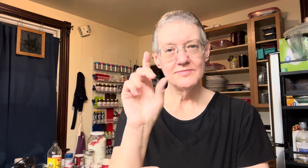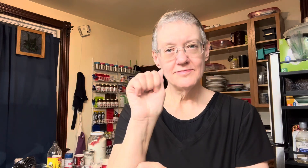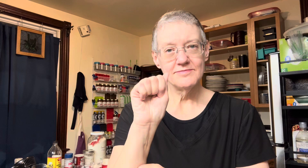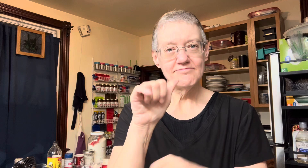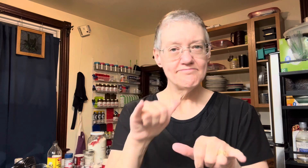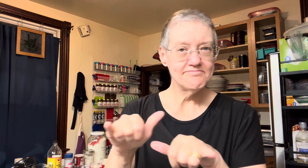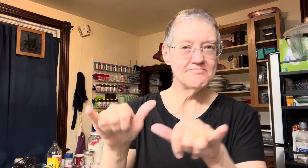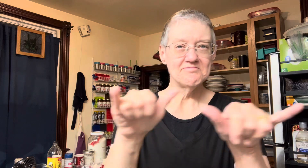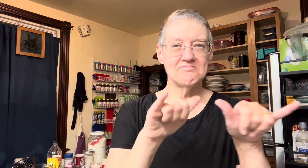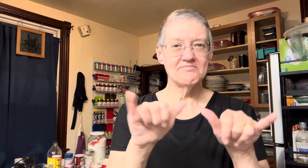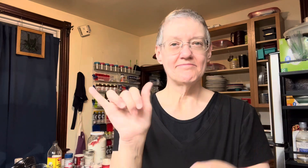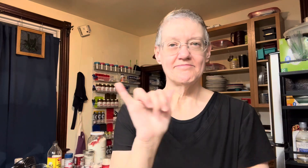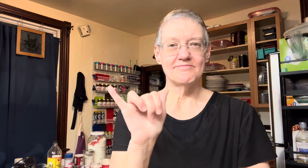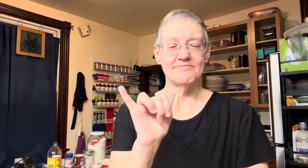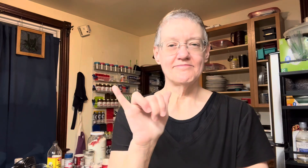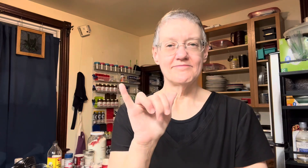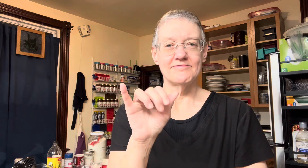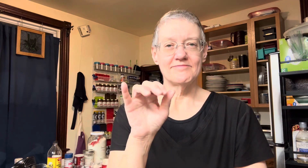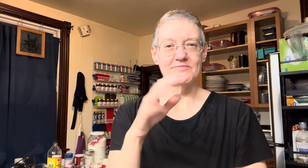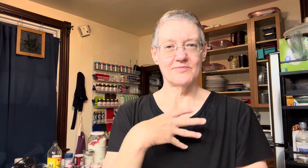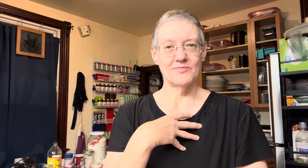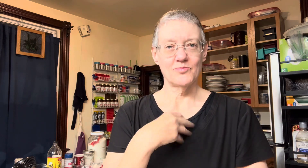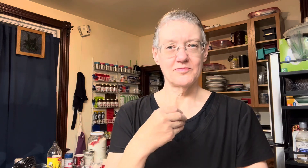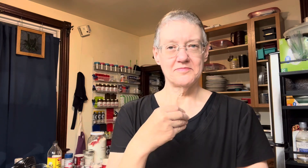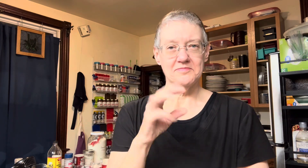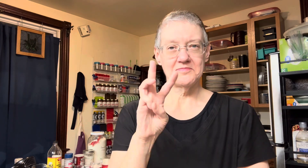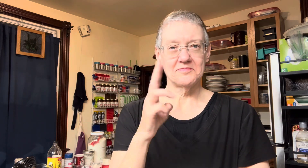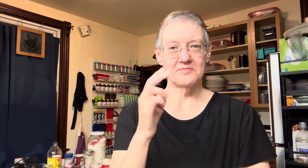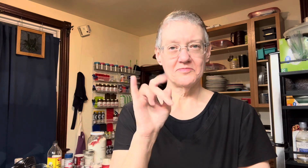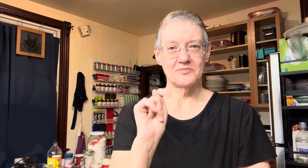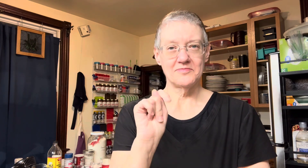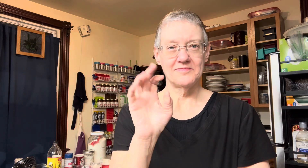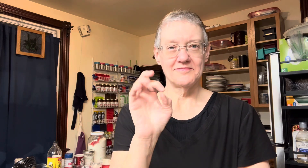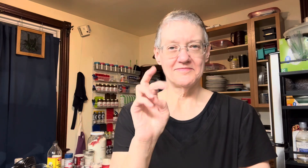white flour or wheat flour has a standard.